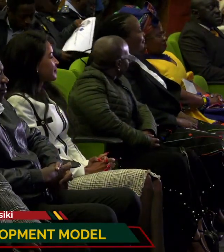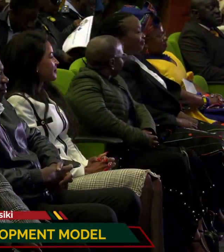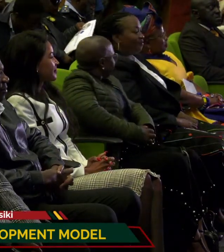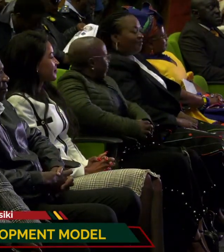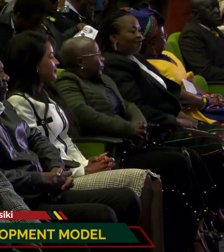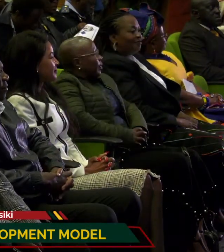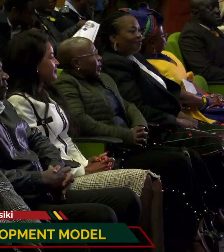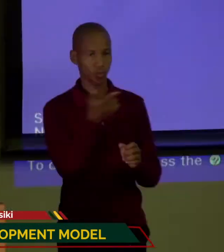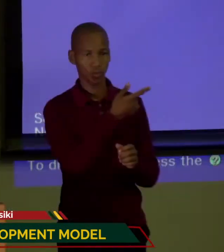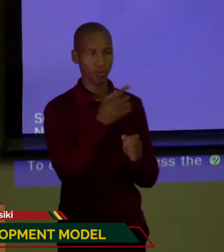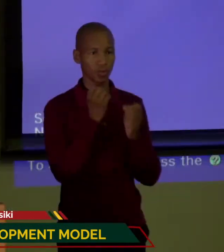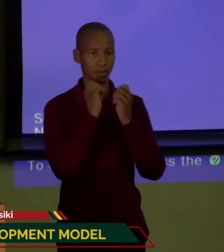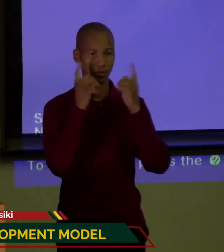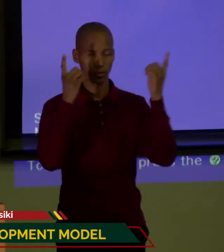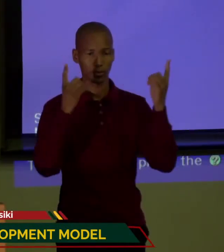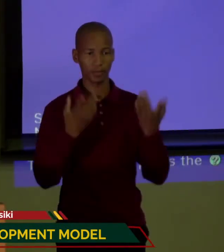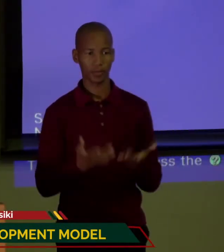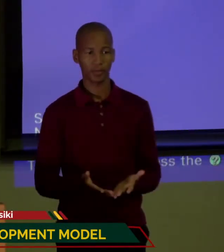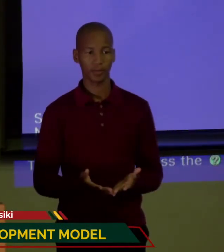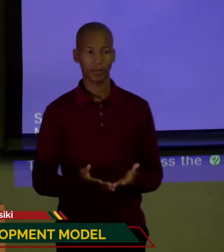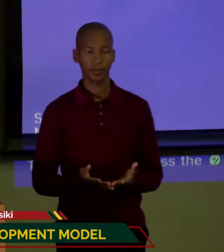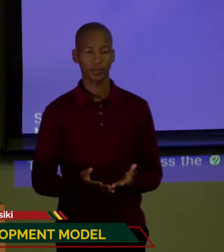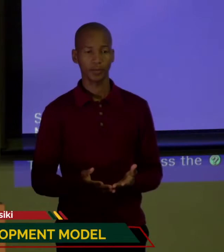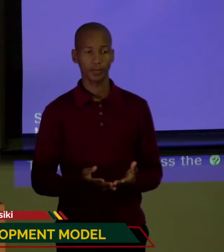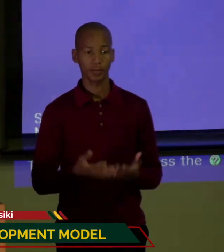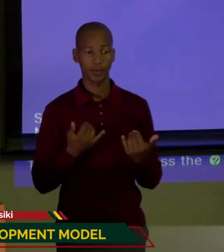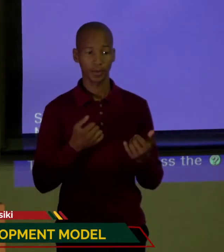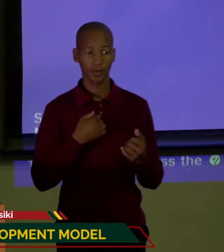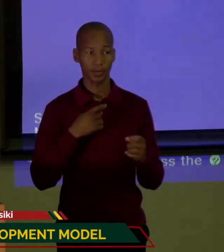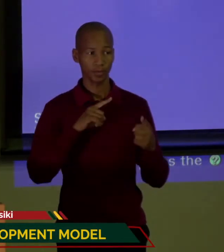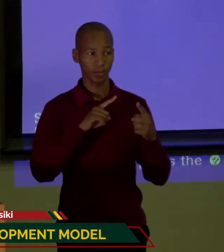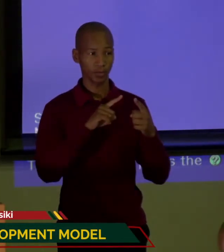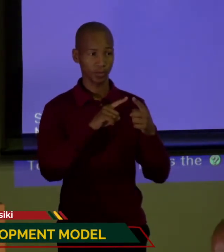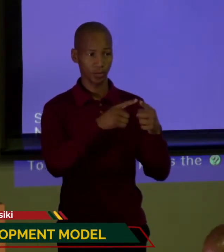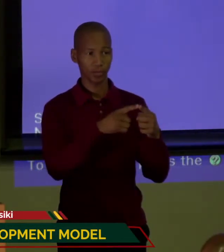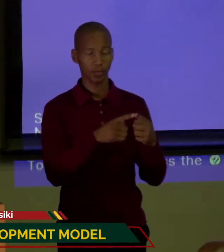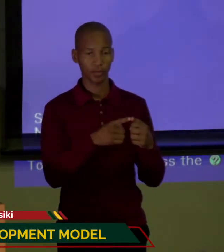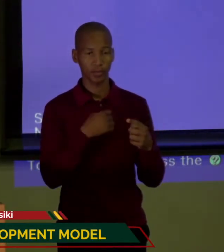municipalities. Let me be accurate in saying,